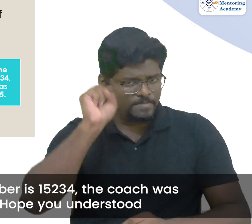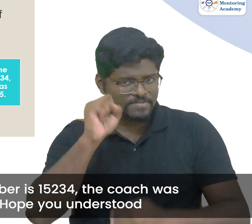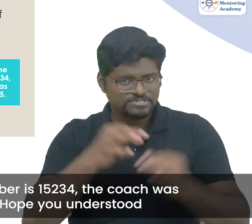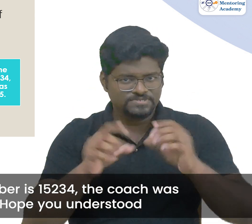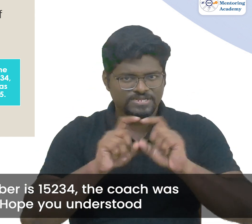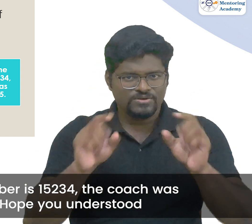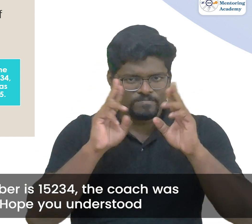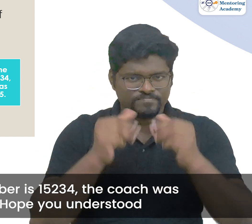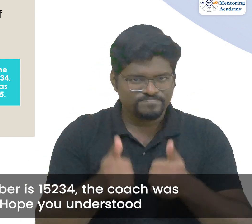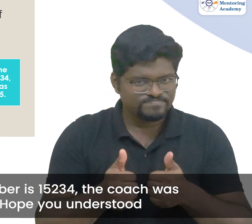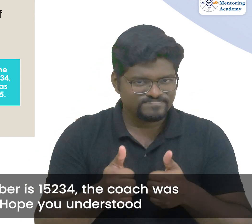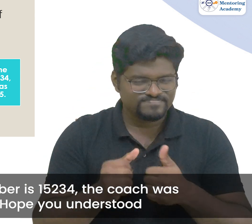Hope you understood.